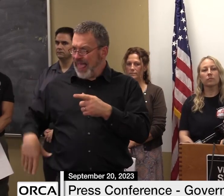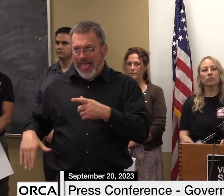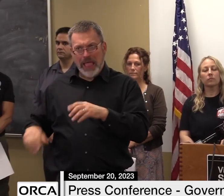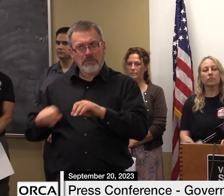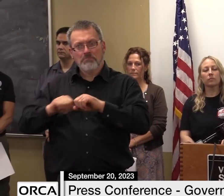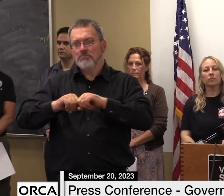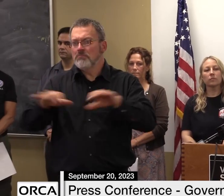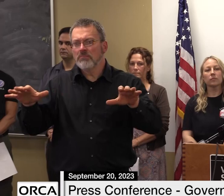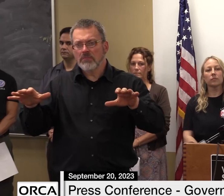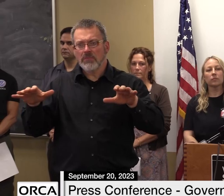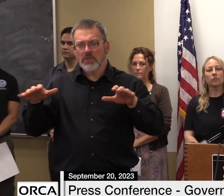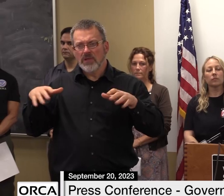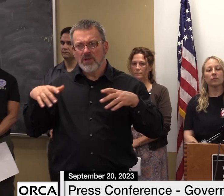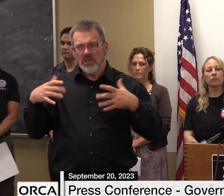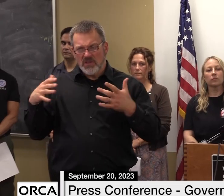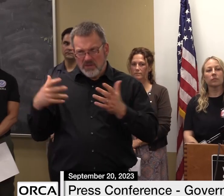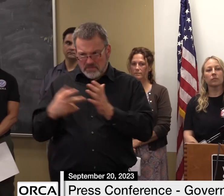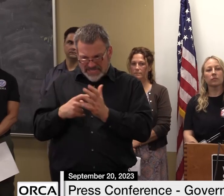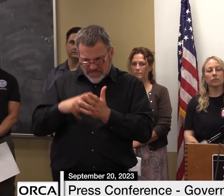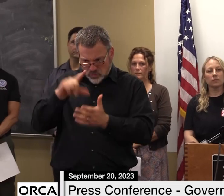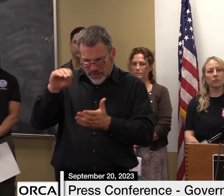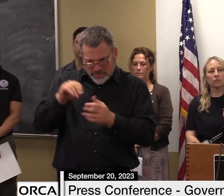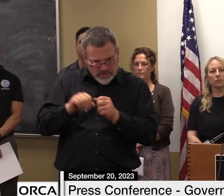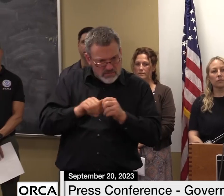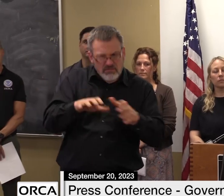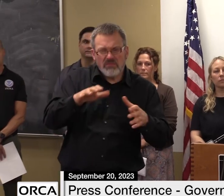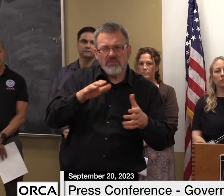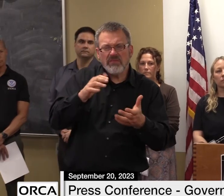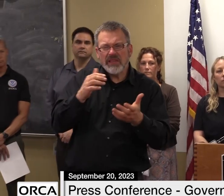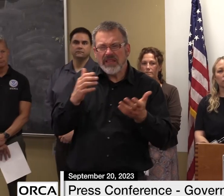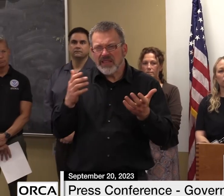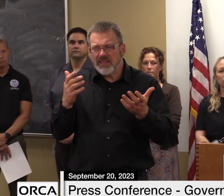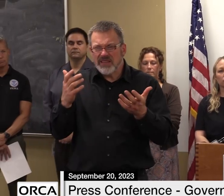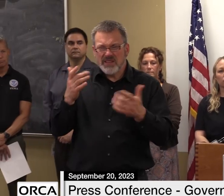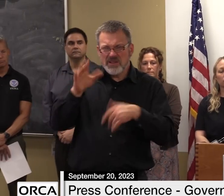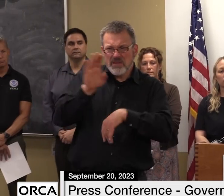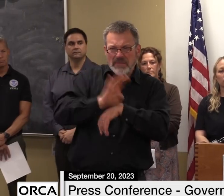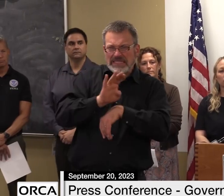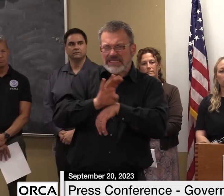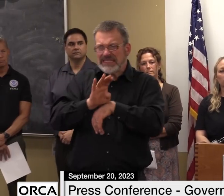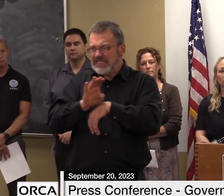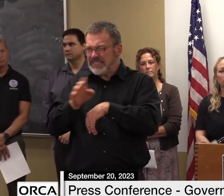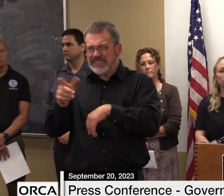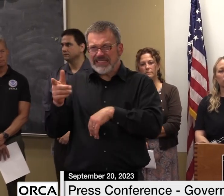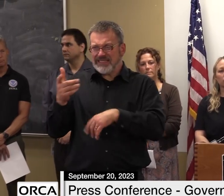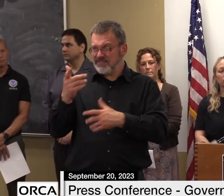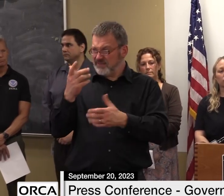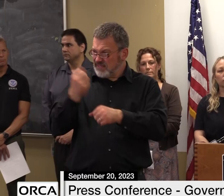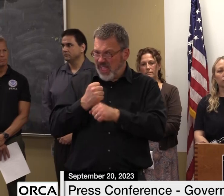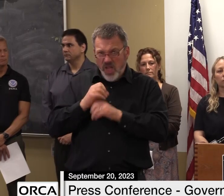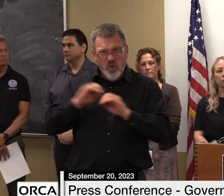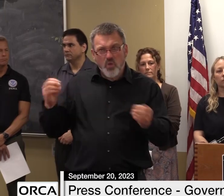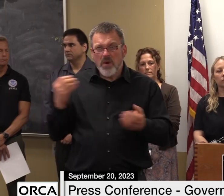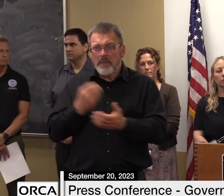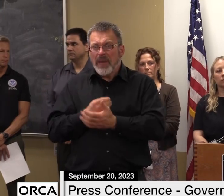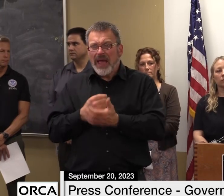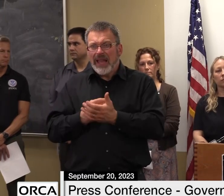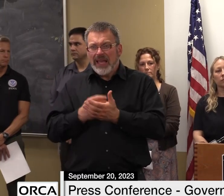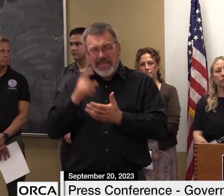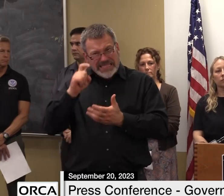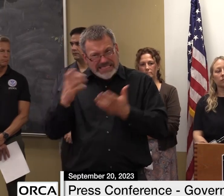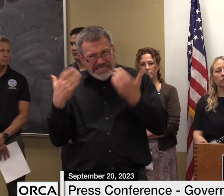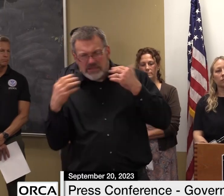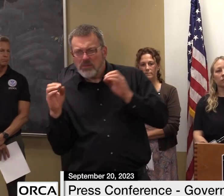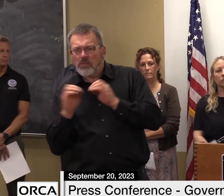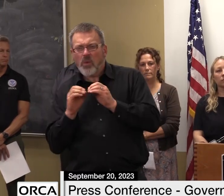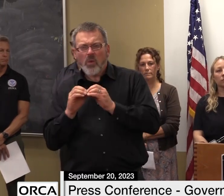mean that there are going to be some businesses that don't get any money because other businesses are getting more money? We believe